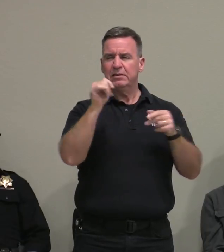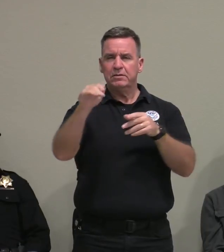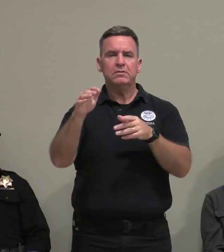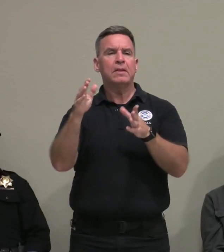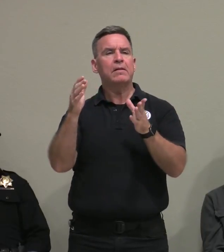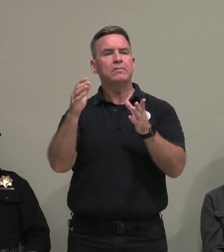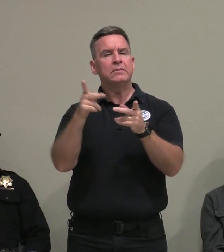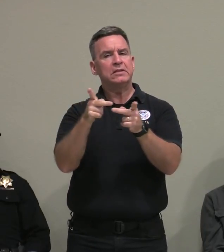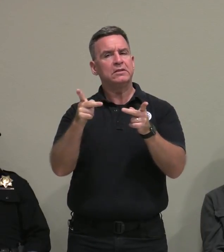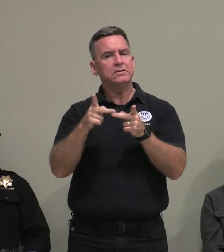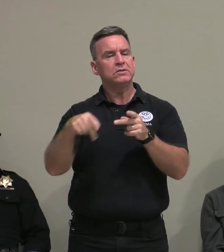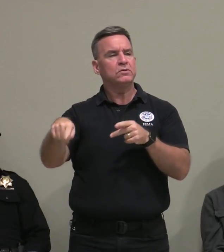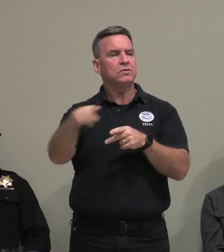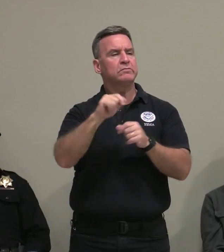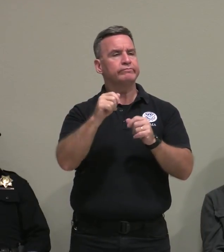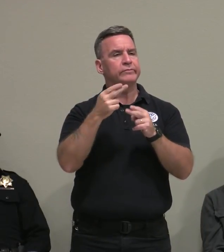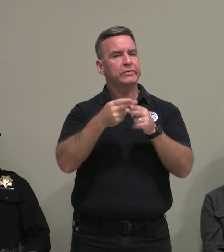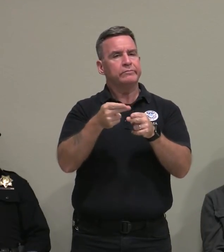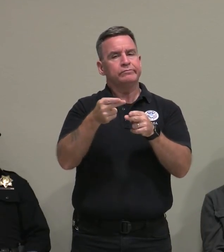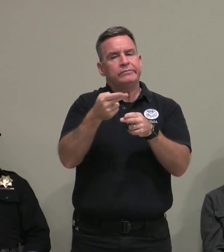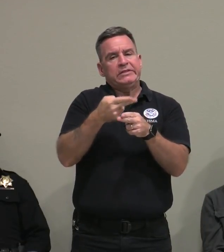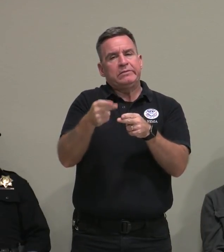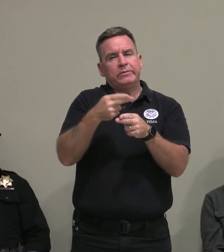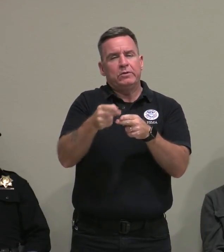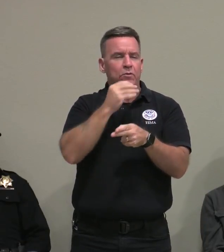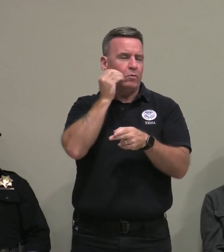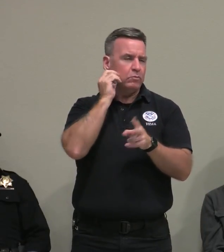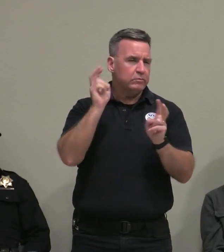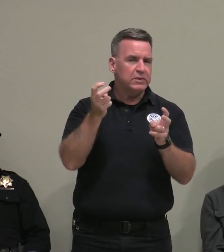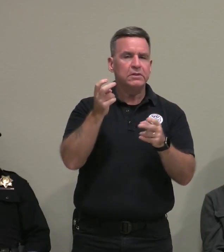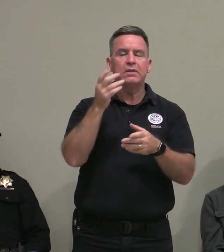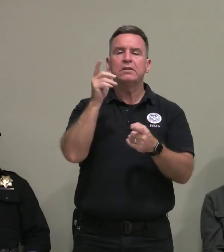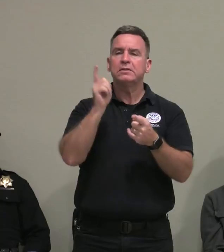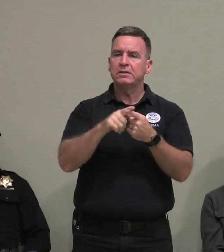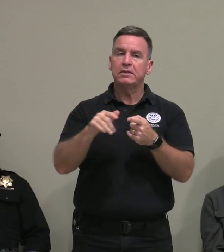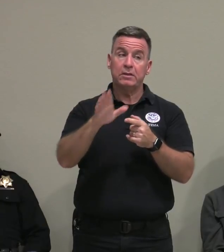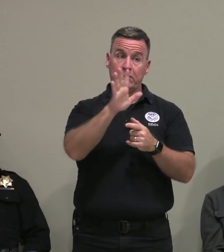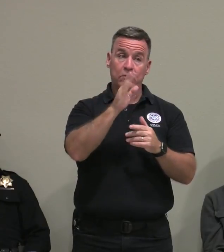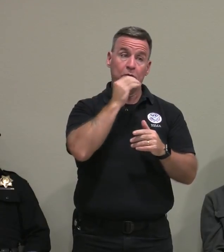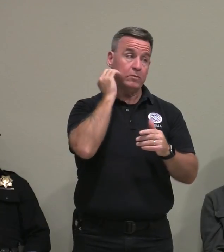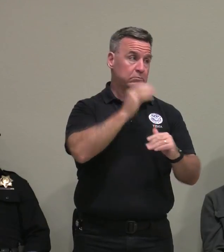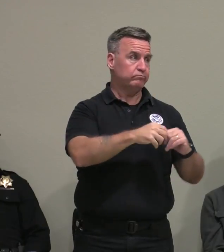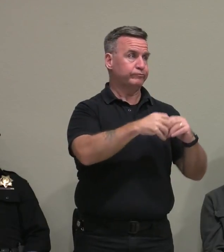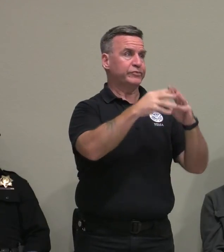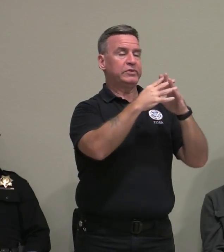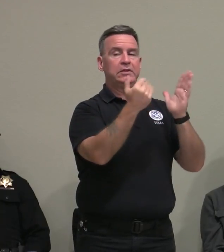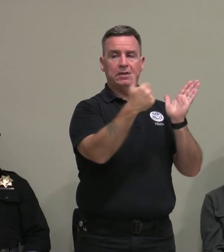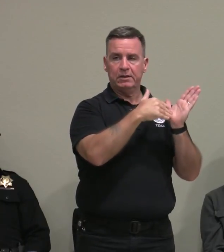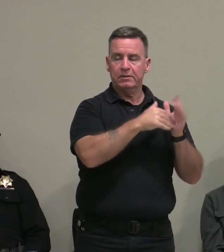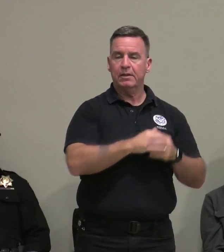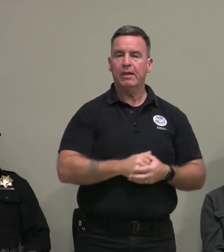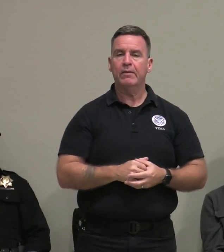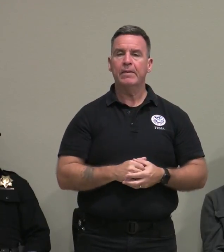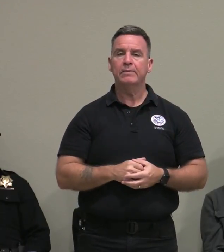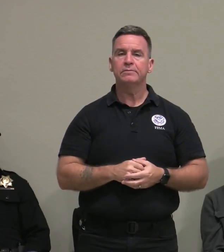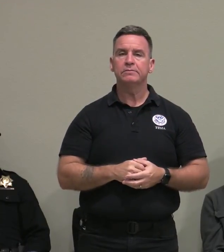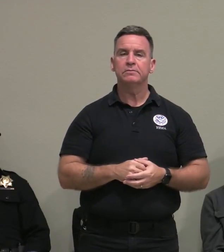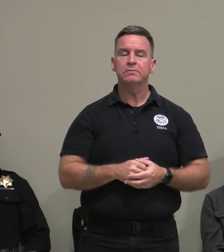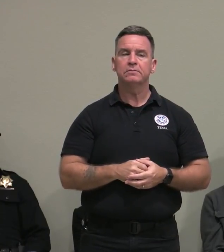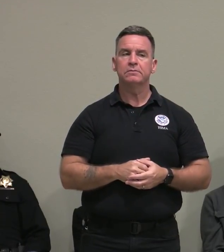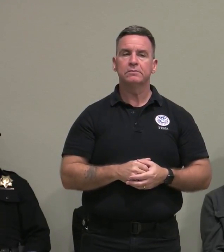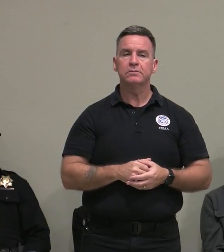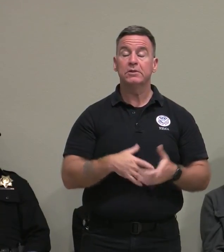into a place that you can call an interim home until we can get your home built again. We also are working with our schools